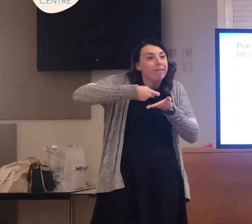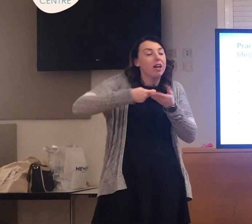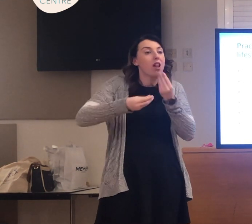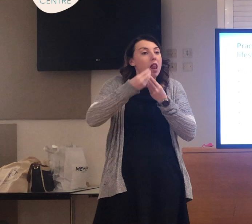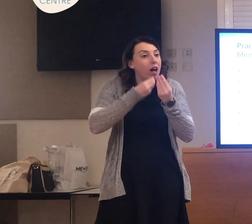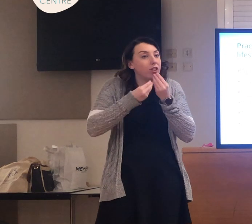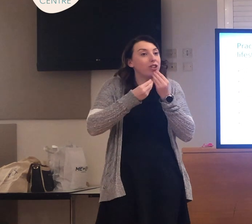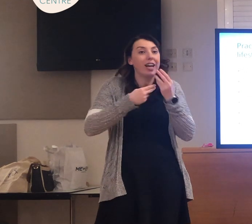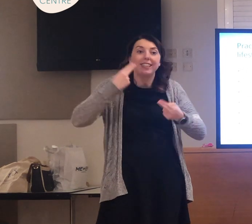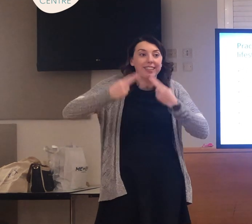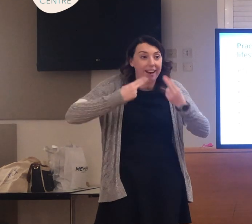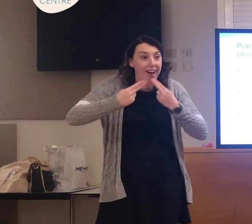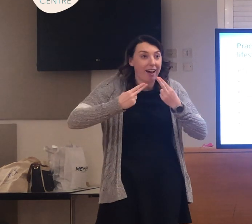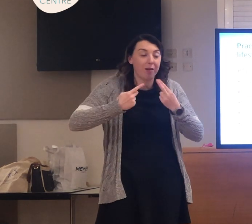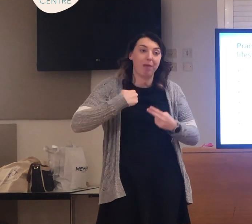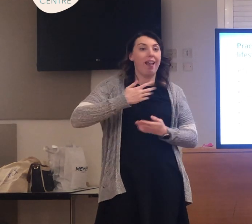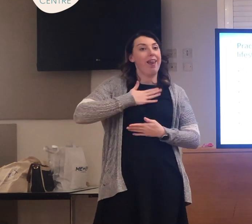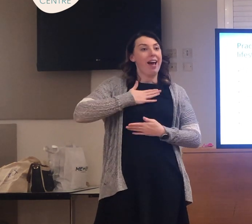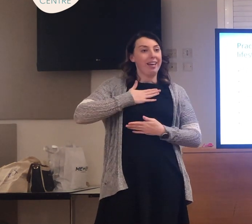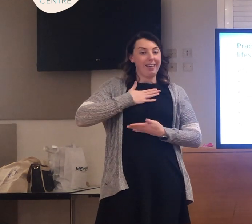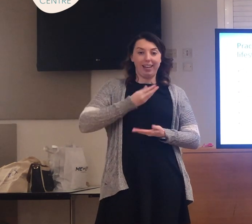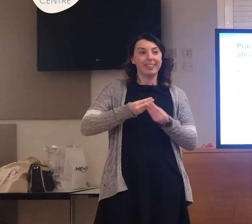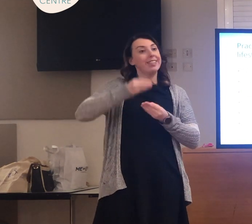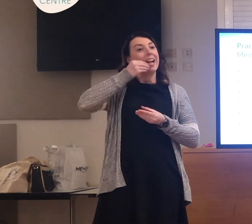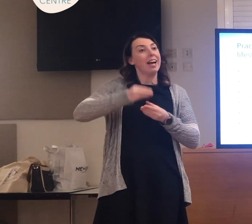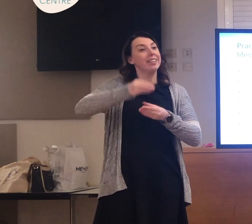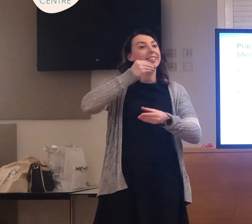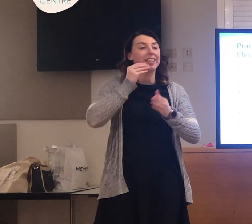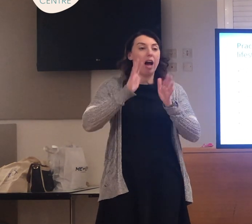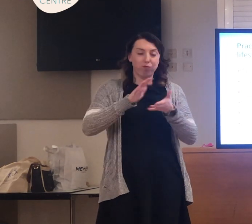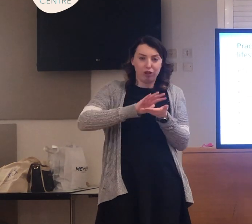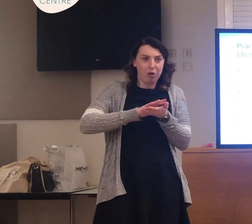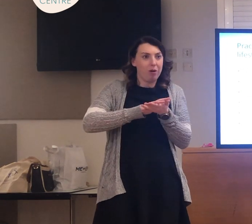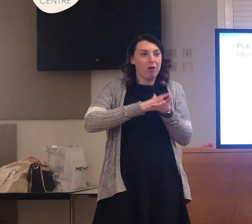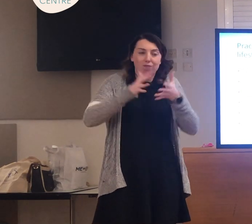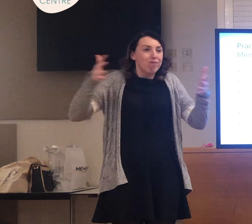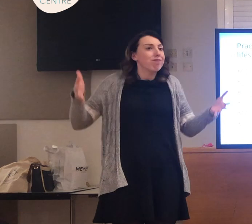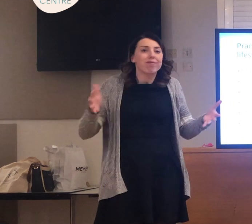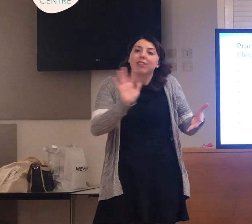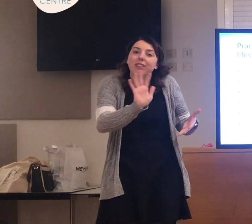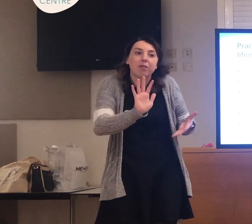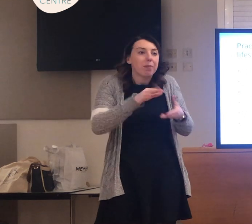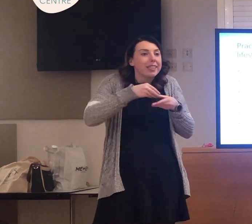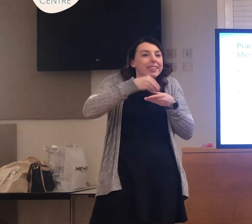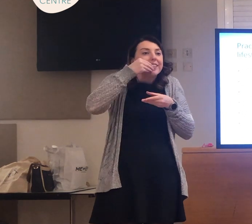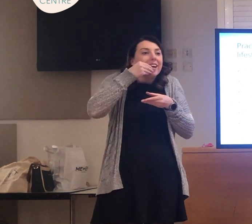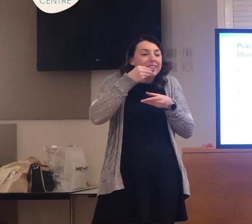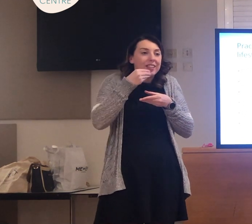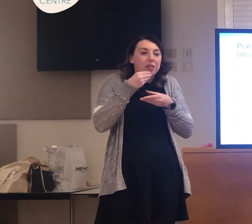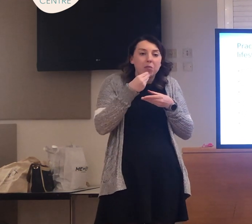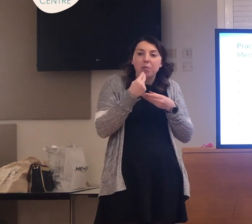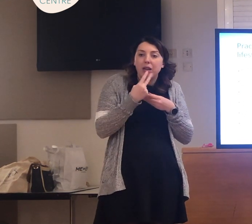lunch, dinner. I really like snacks as well. They don't have to be huge. These can be snacks with